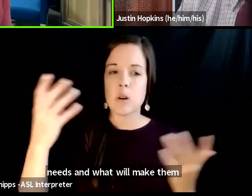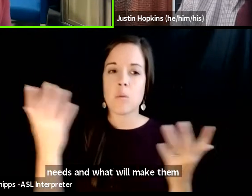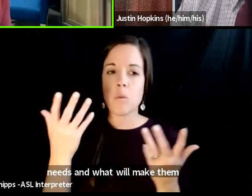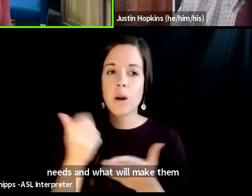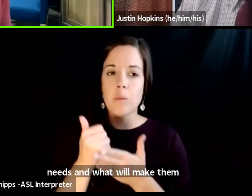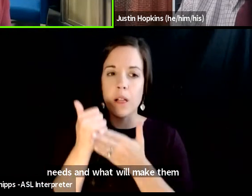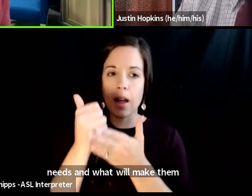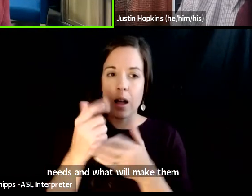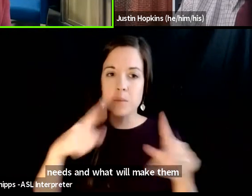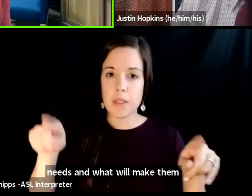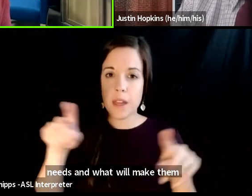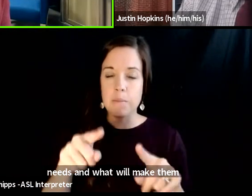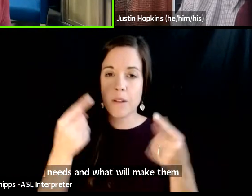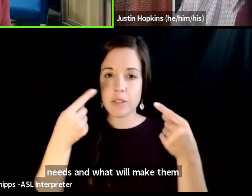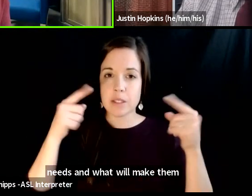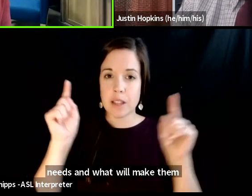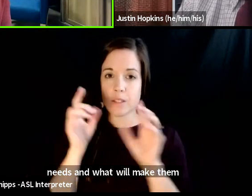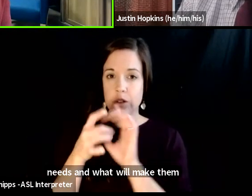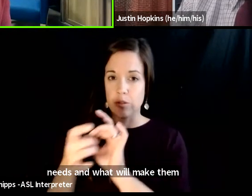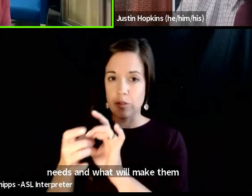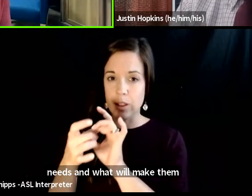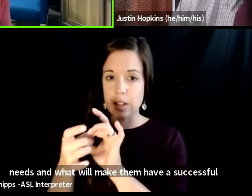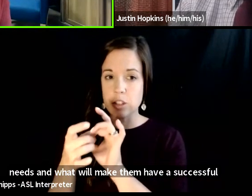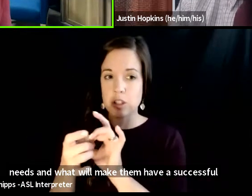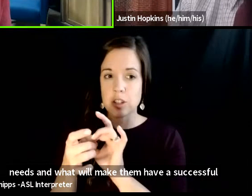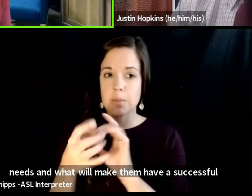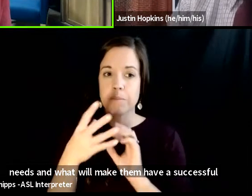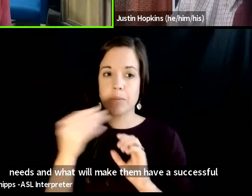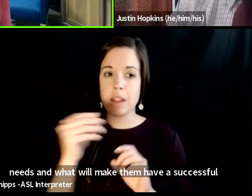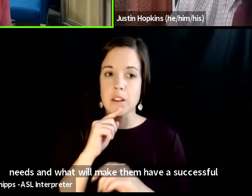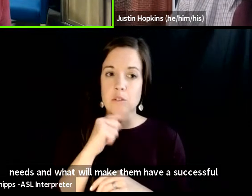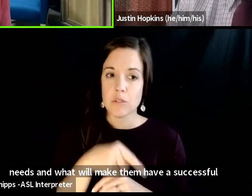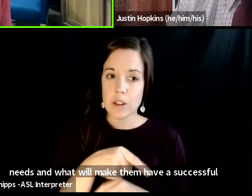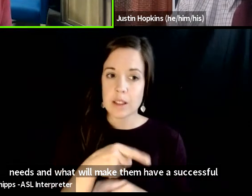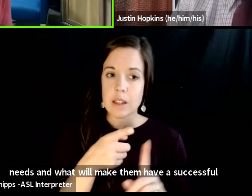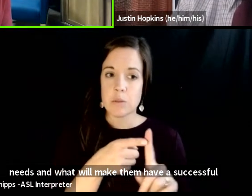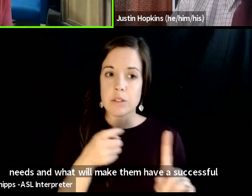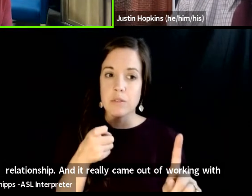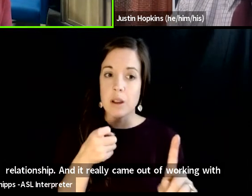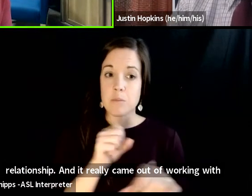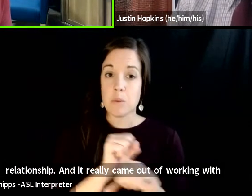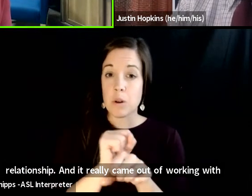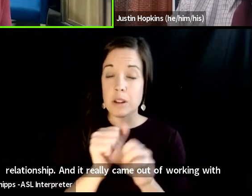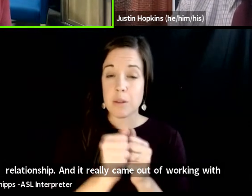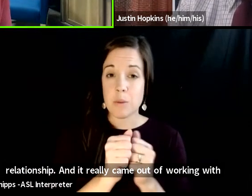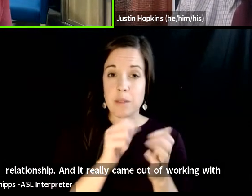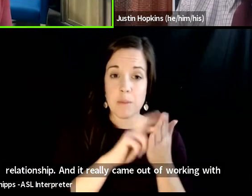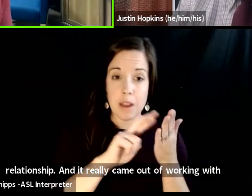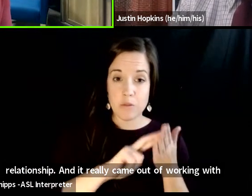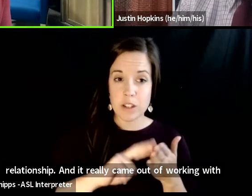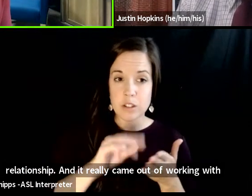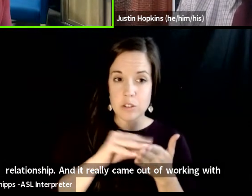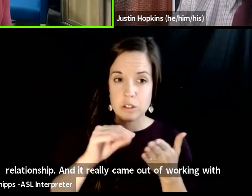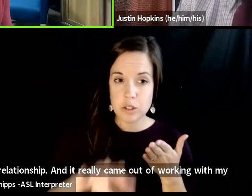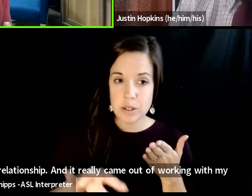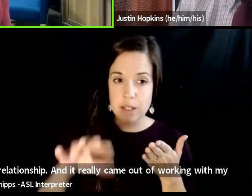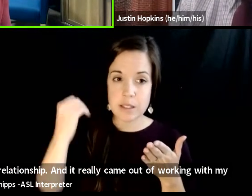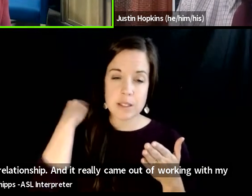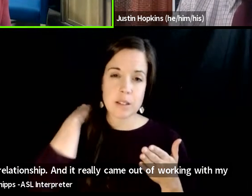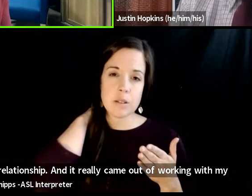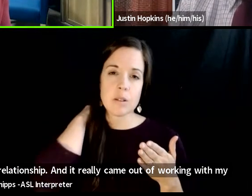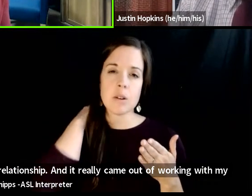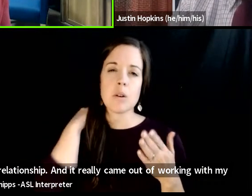them have a successful relationship. And it really came out of working with my research students, where we